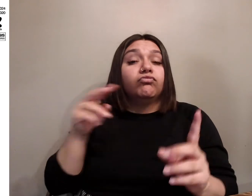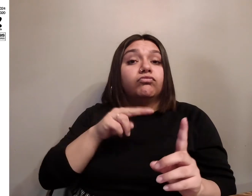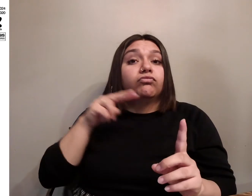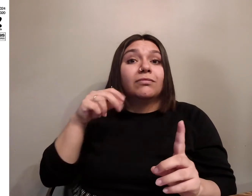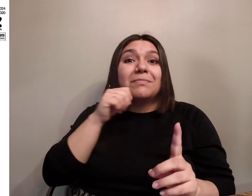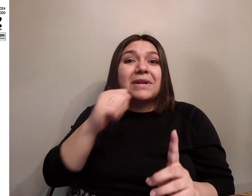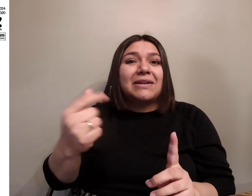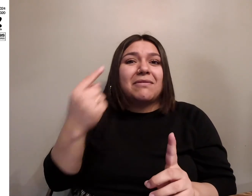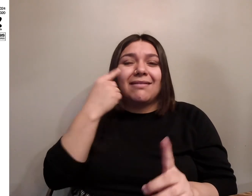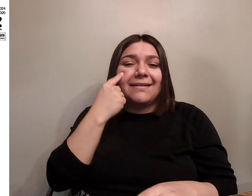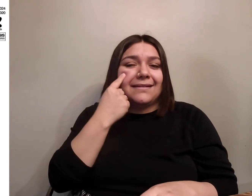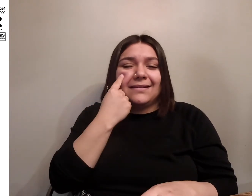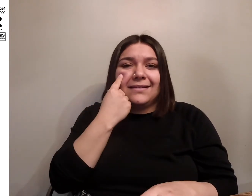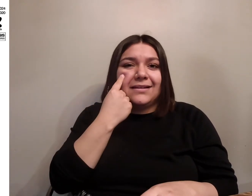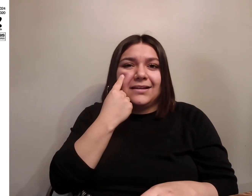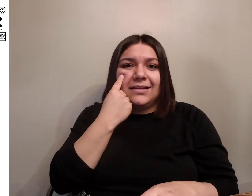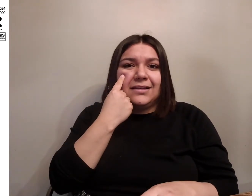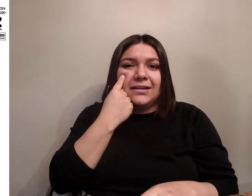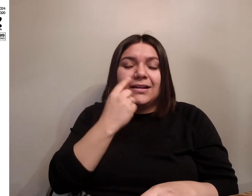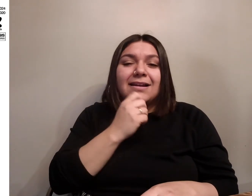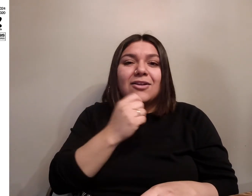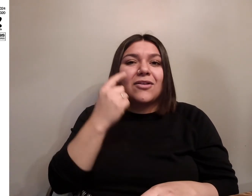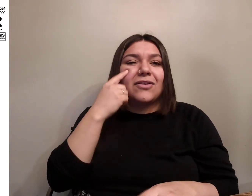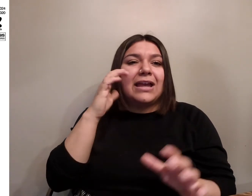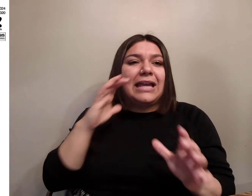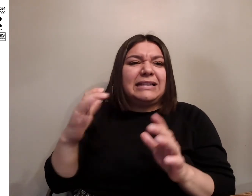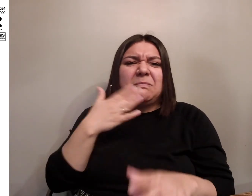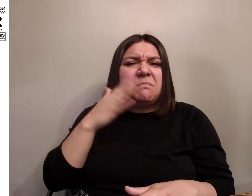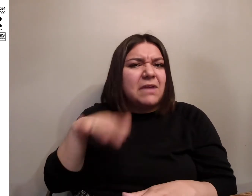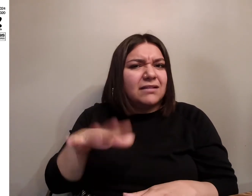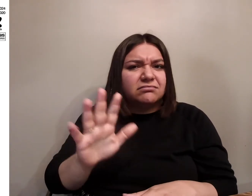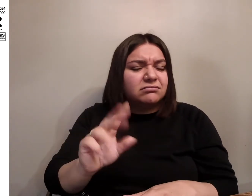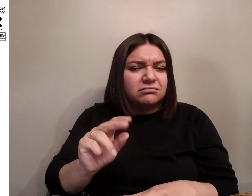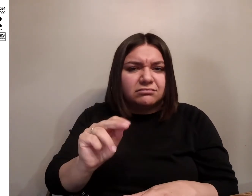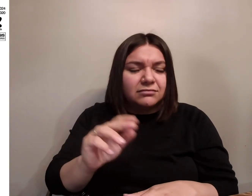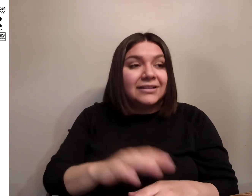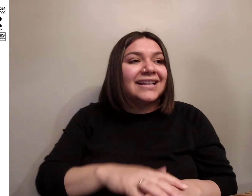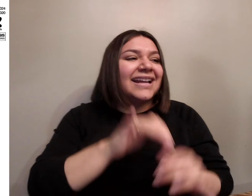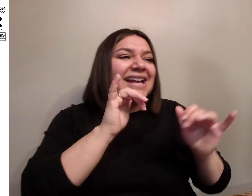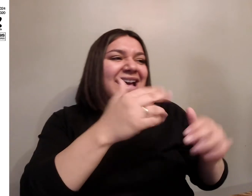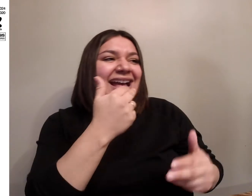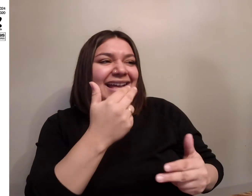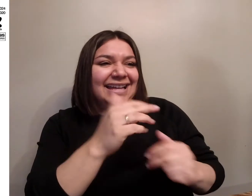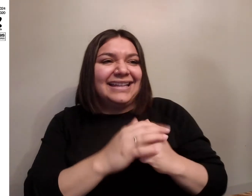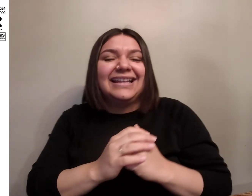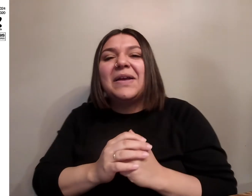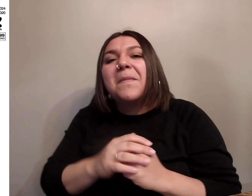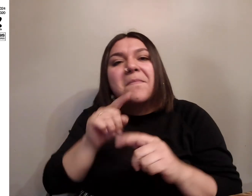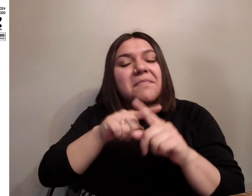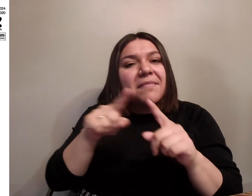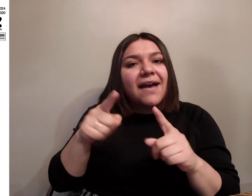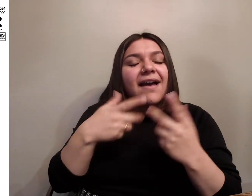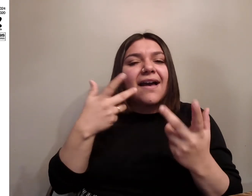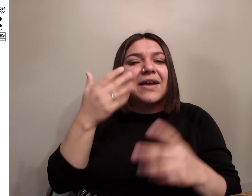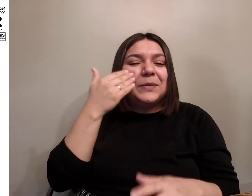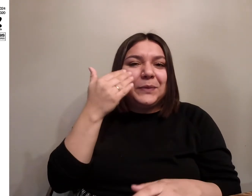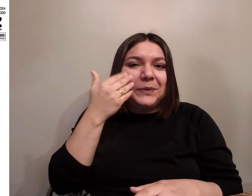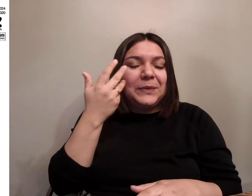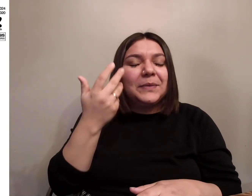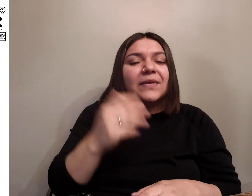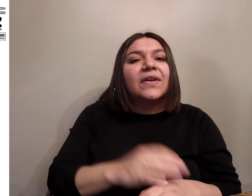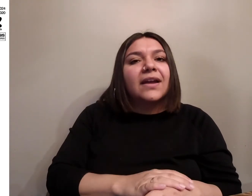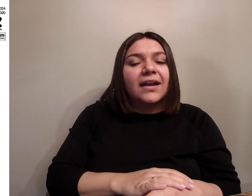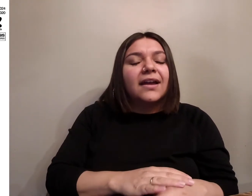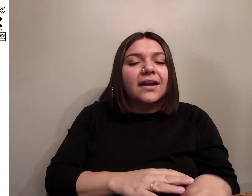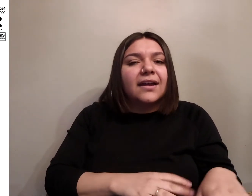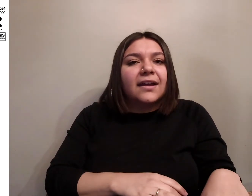I didn't overall. I don't think I did too badly,